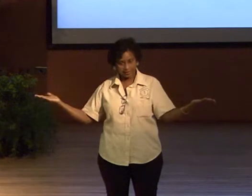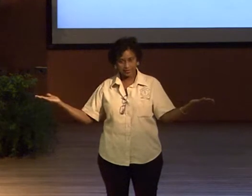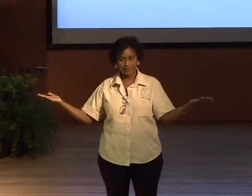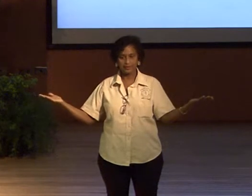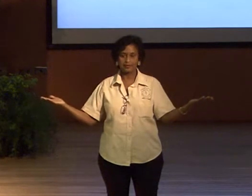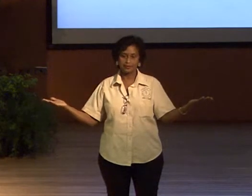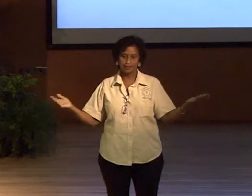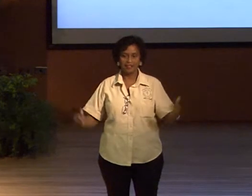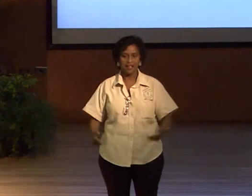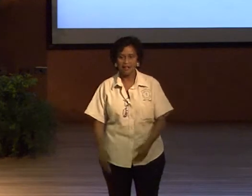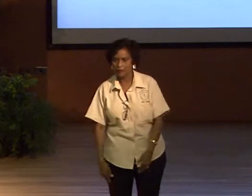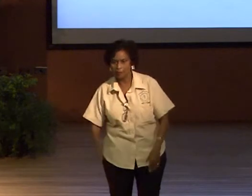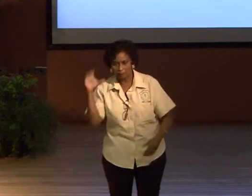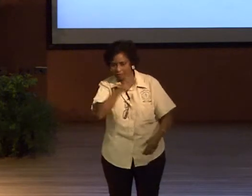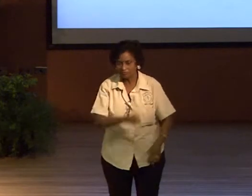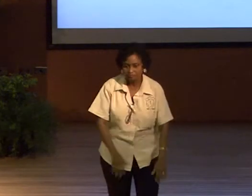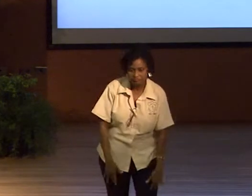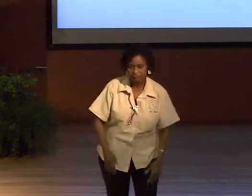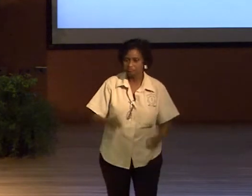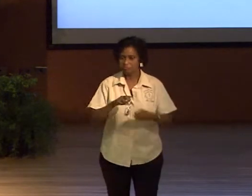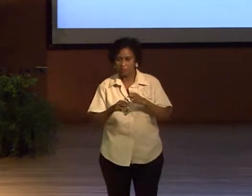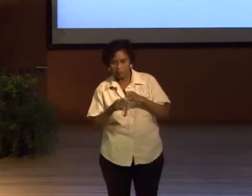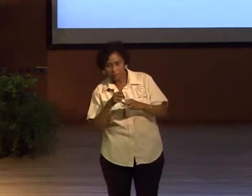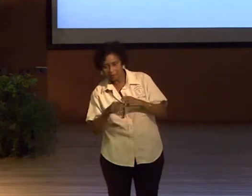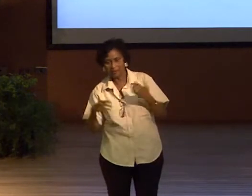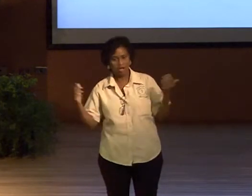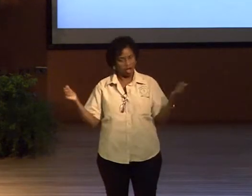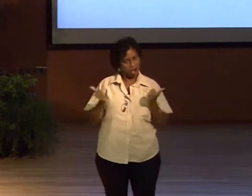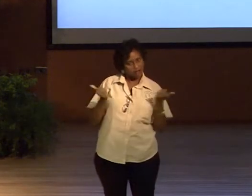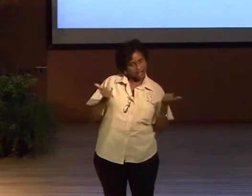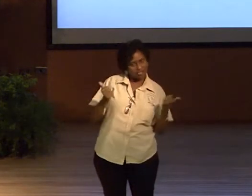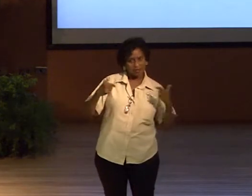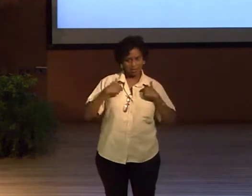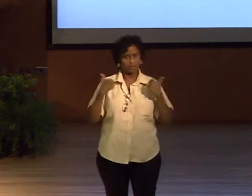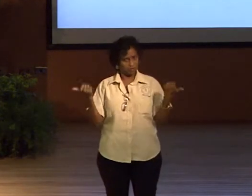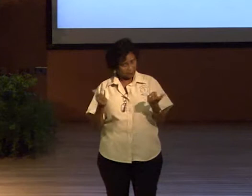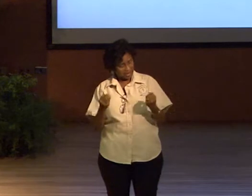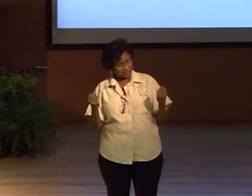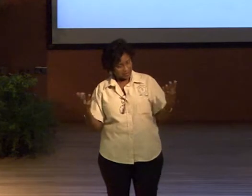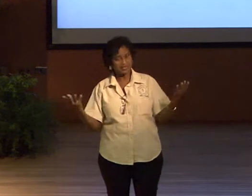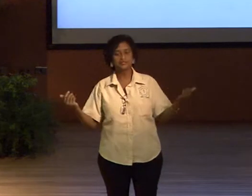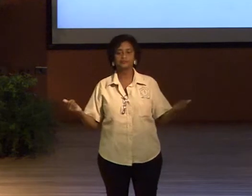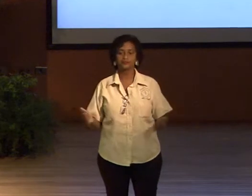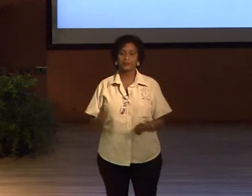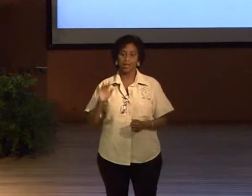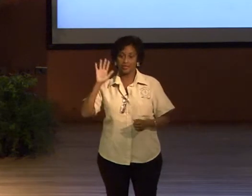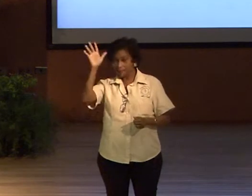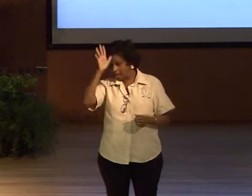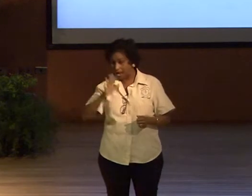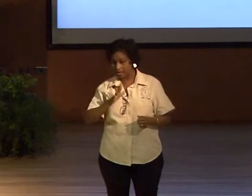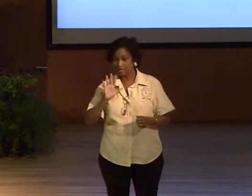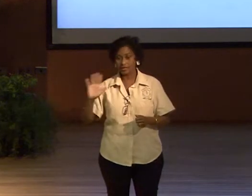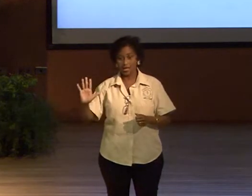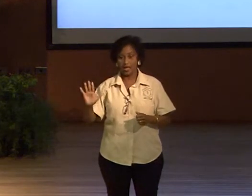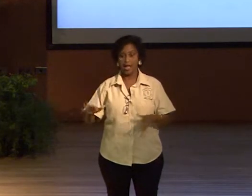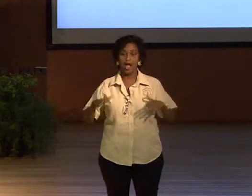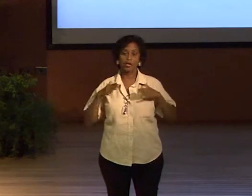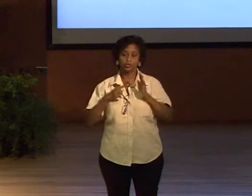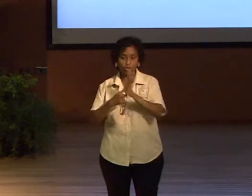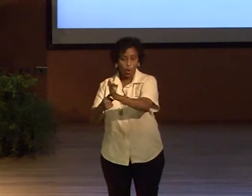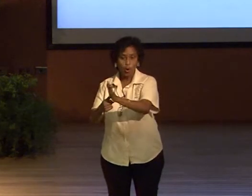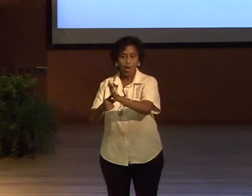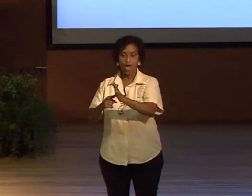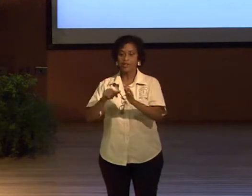or two missing? And his life up to that point was, in essence,